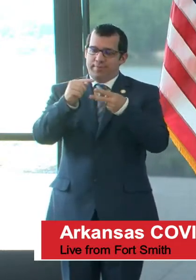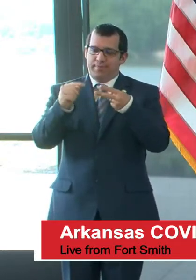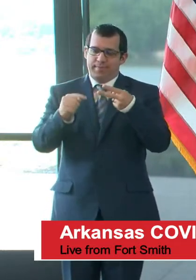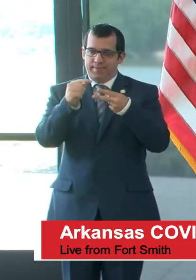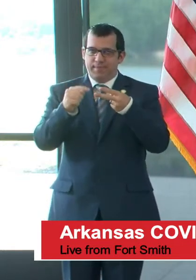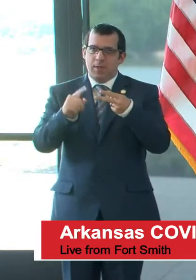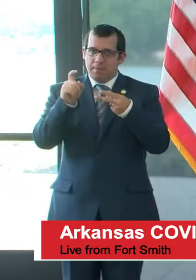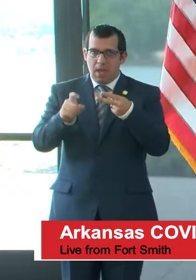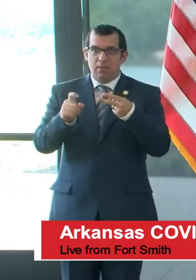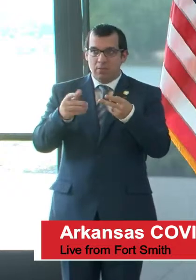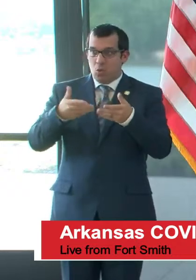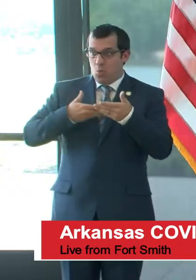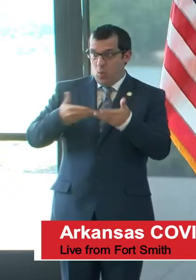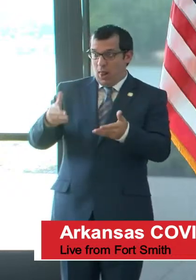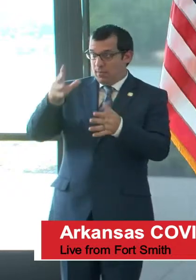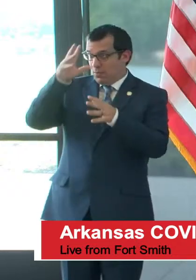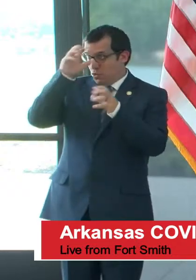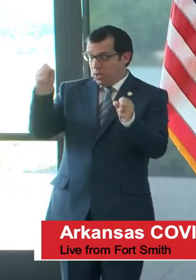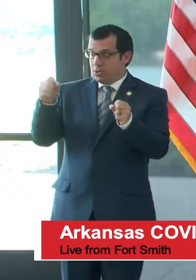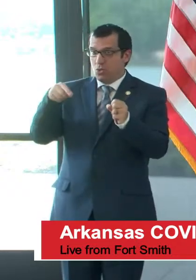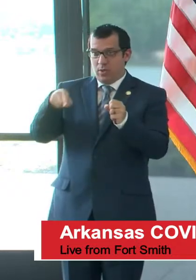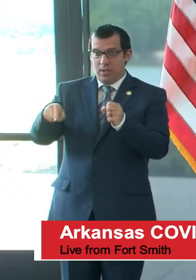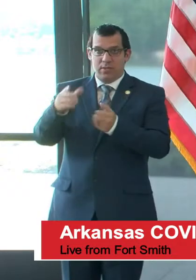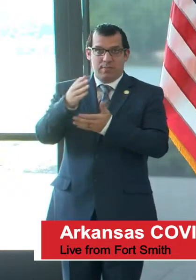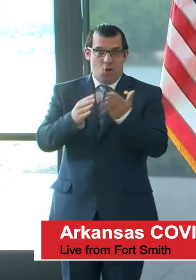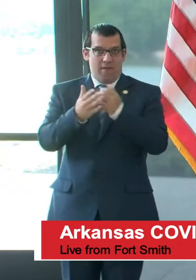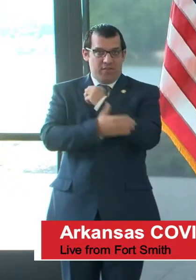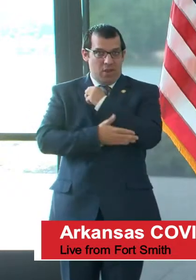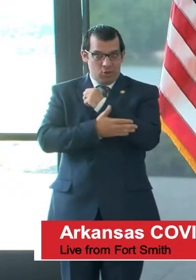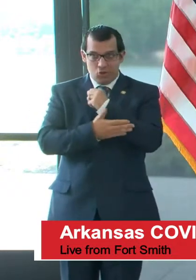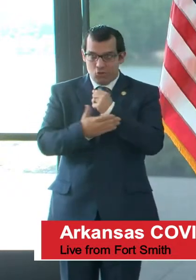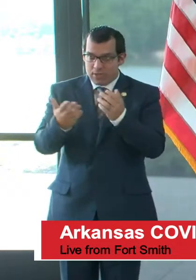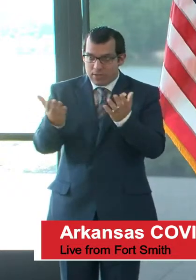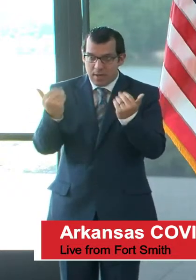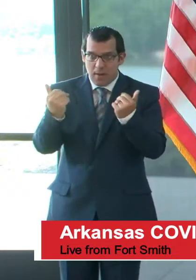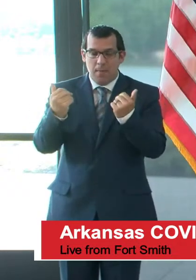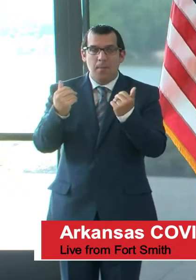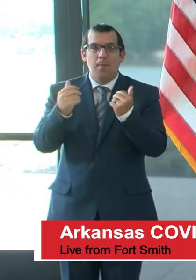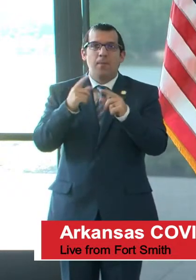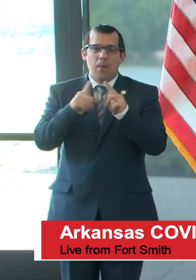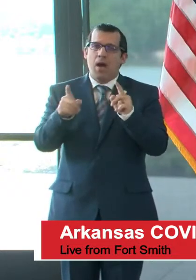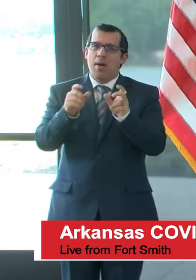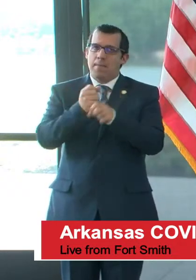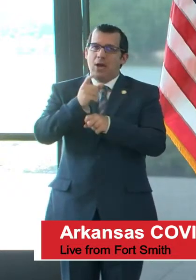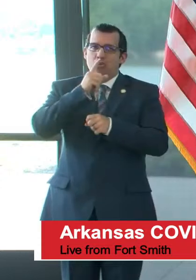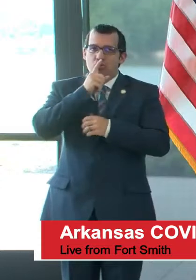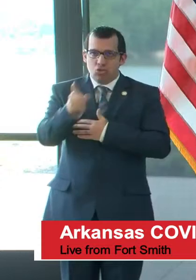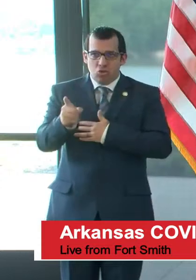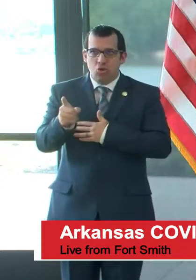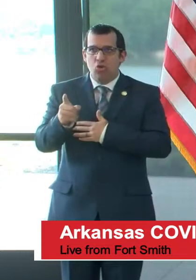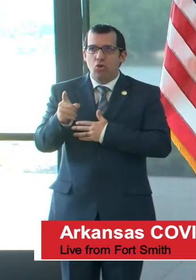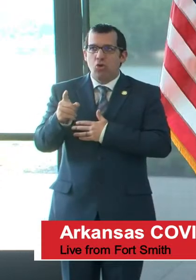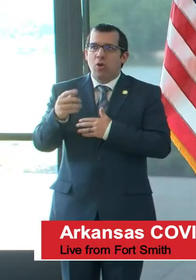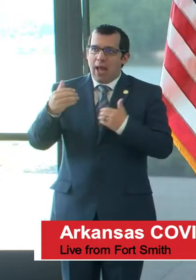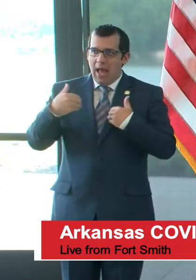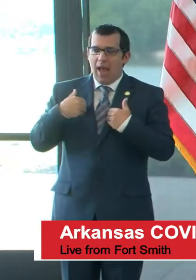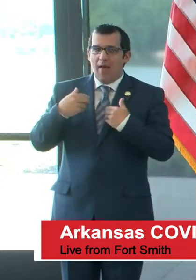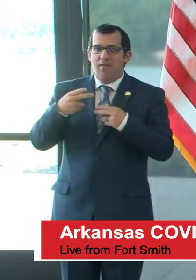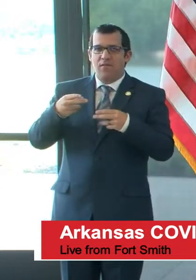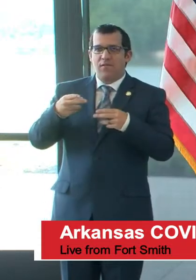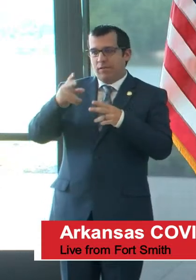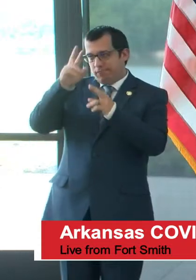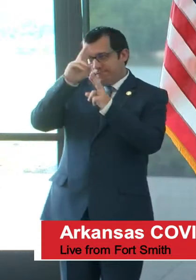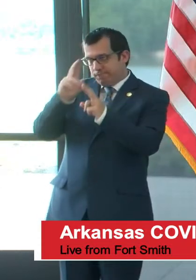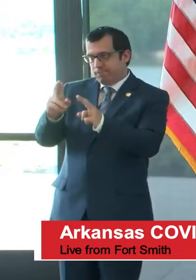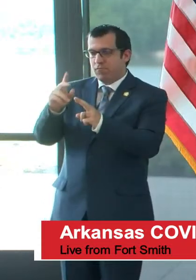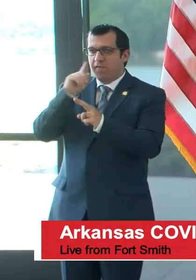criteria that let's welcome the president to this part of the country, but let's make sure that we have a high regard for the